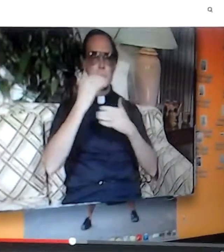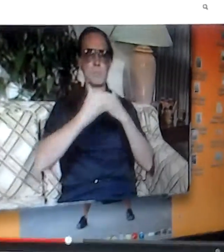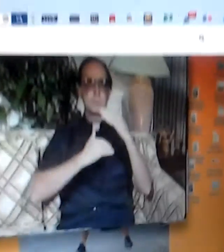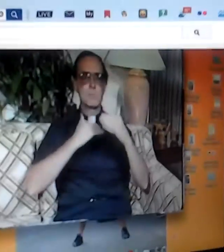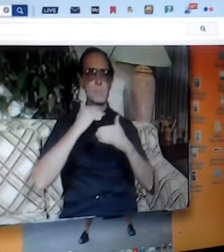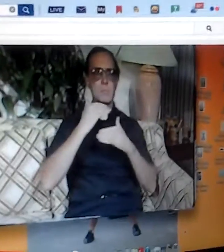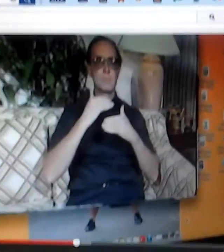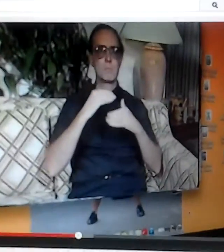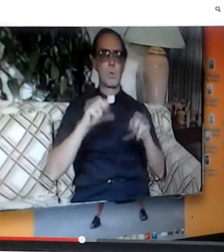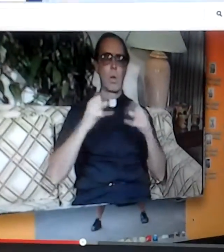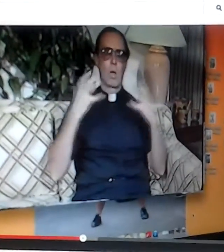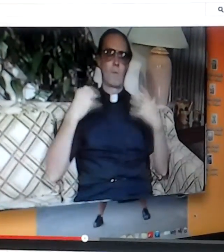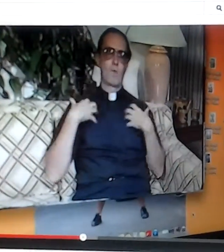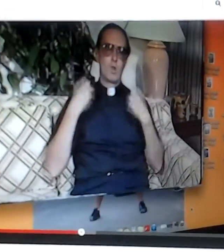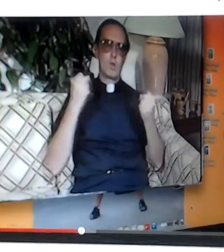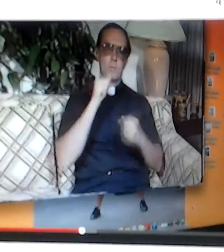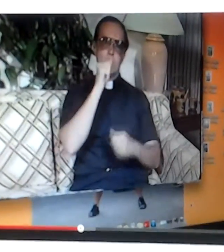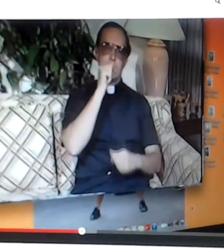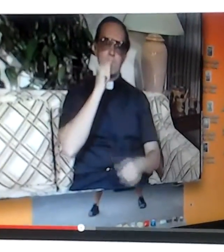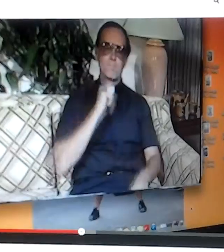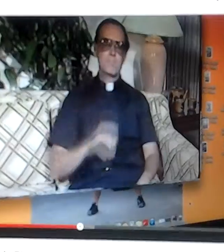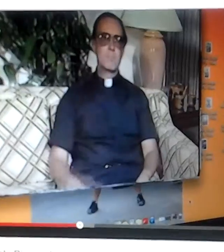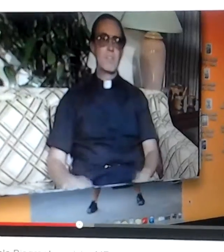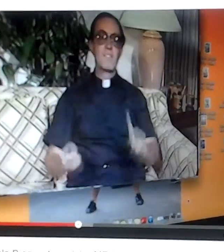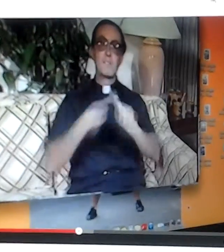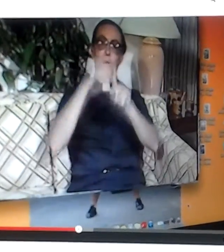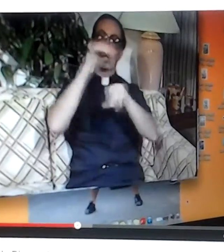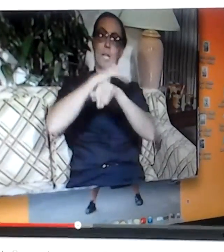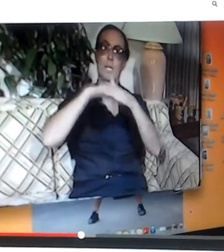So in this school, I had the opportunity to